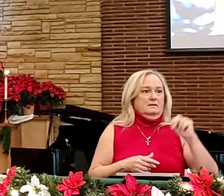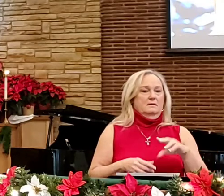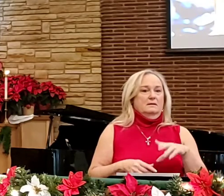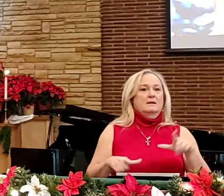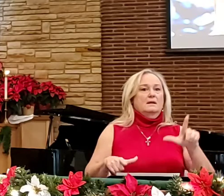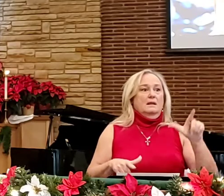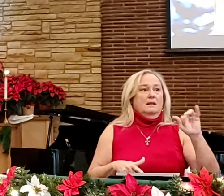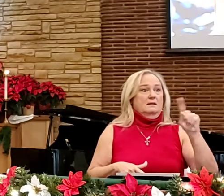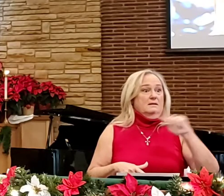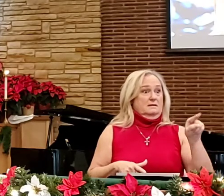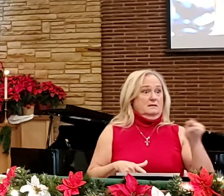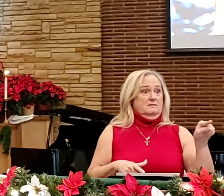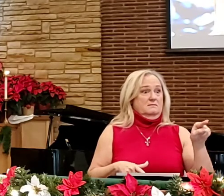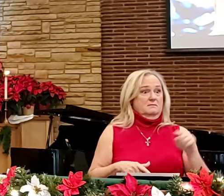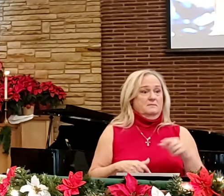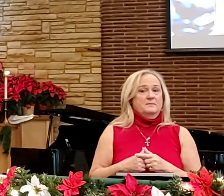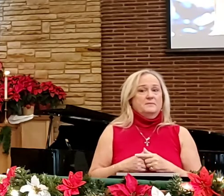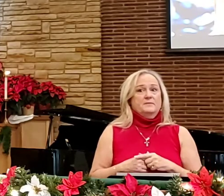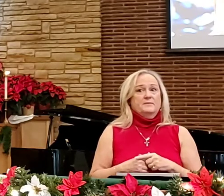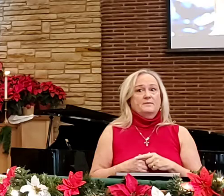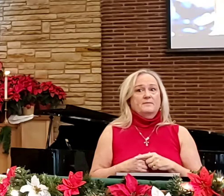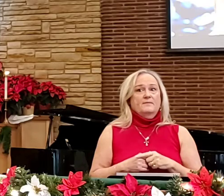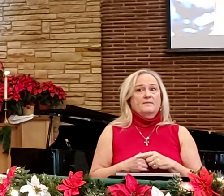and Liz.